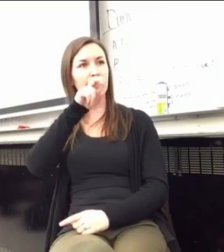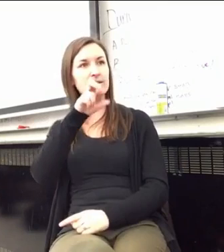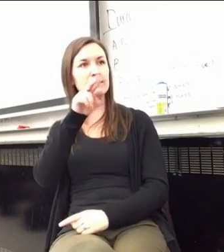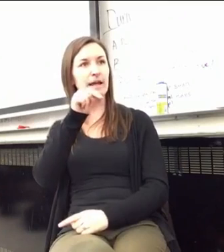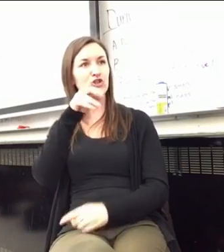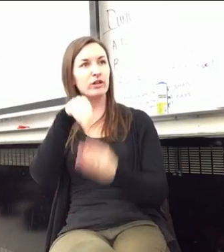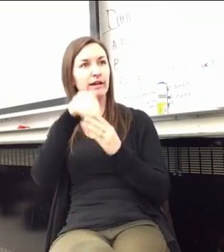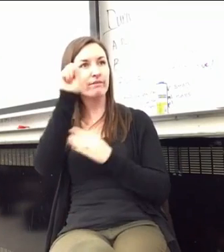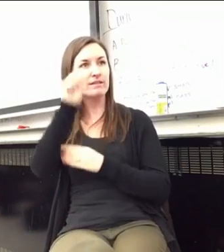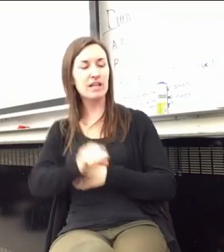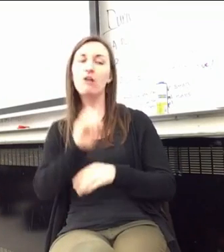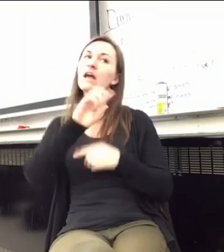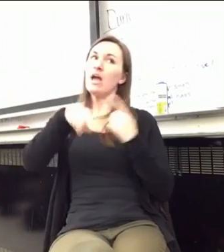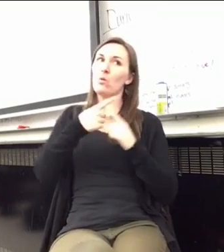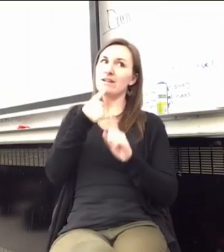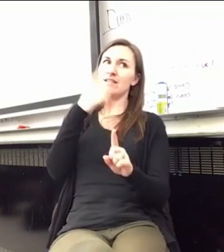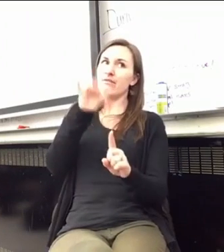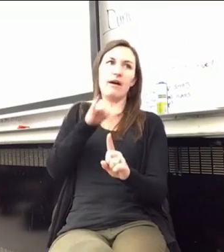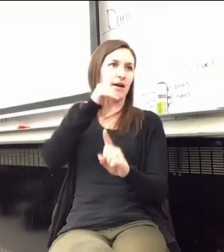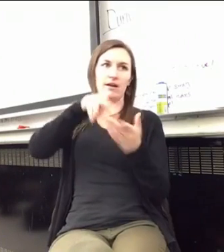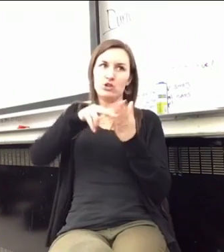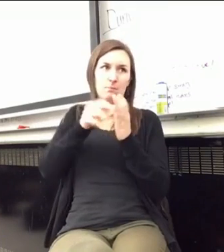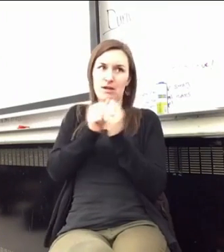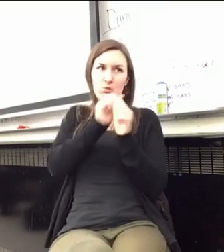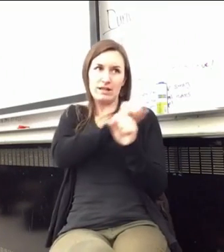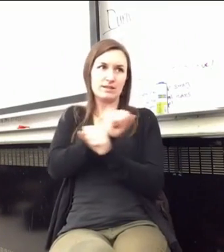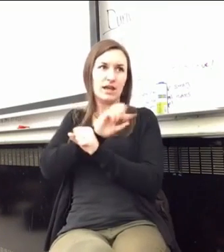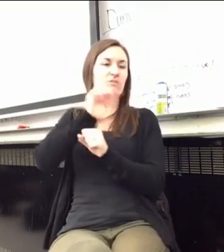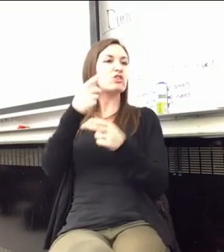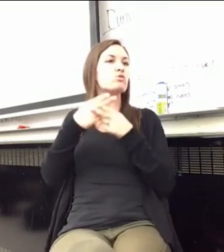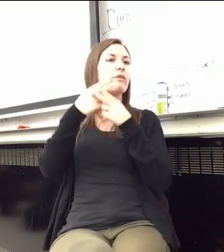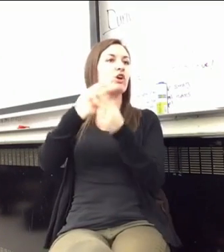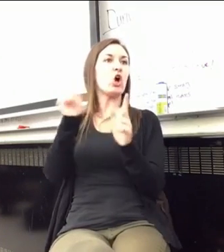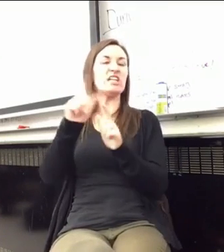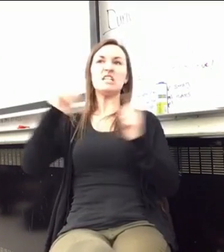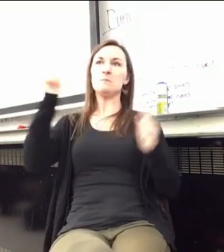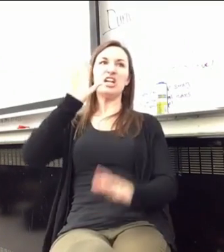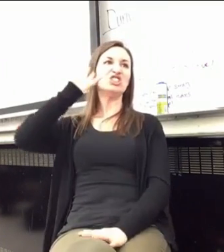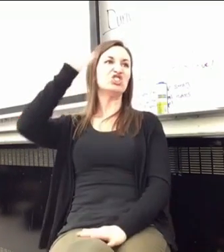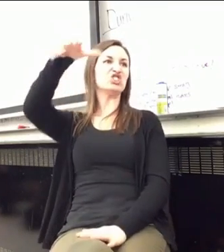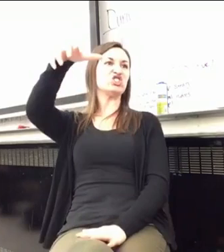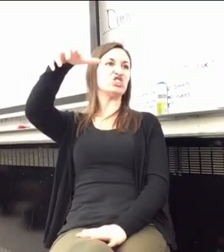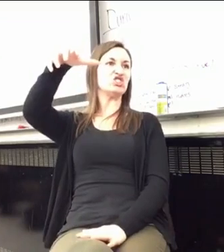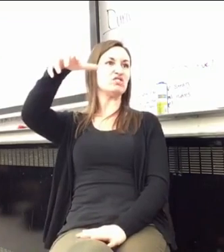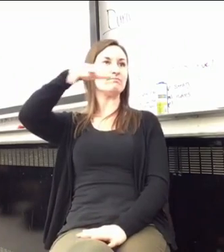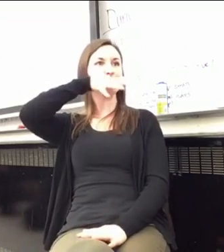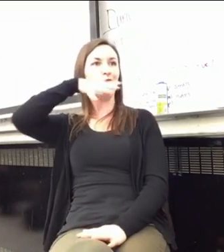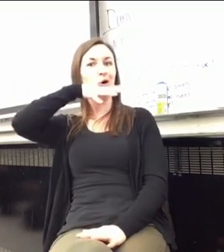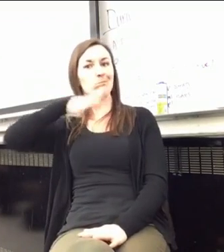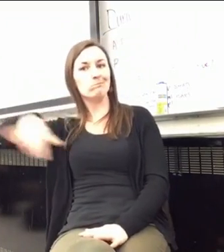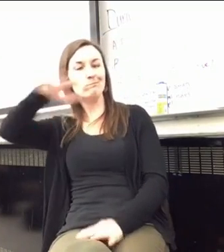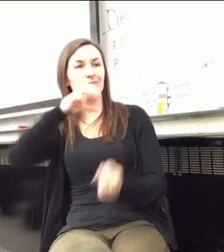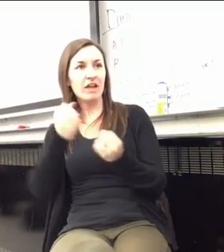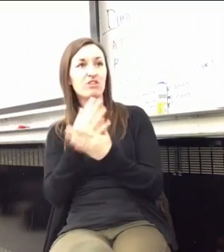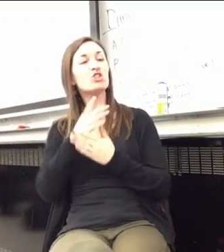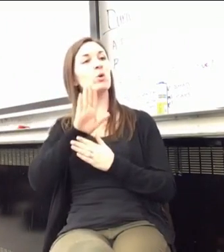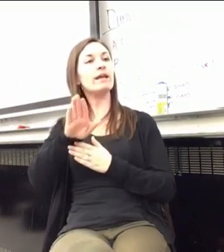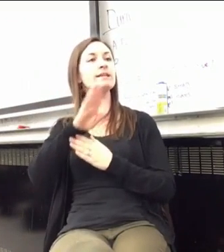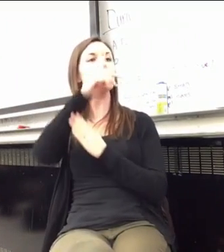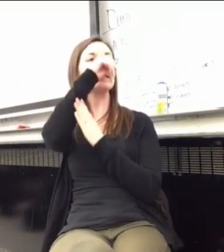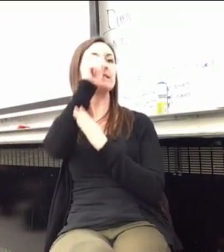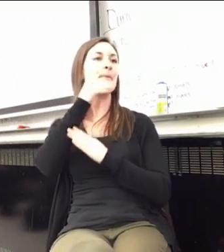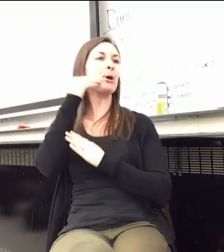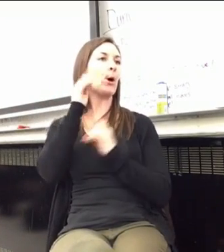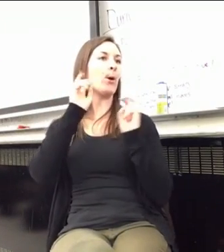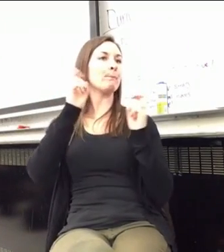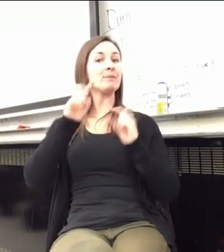goes, and when we say plantation, we don't mean with slaves. It's just that's what they're called, is these giant mansions. So he goes down to his mansion, his summer home, and he